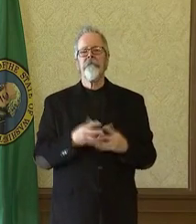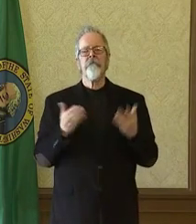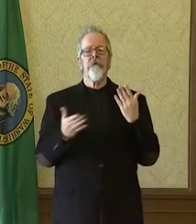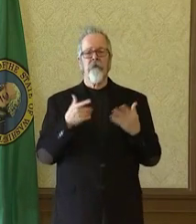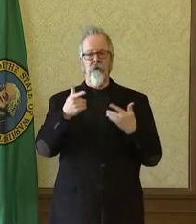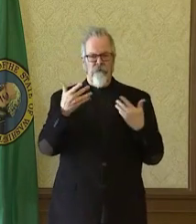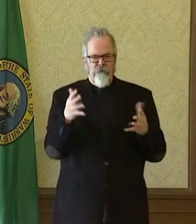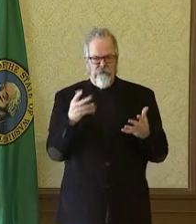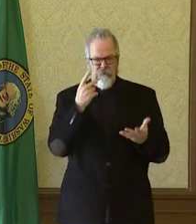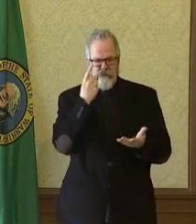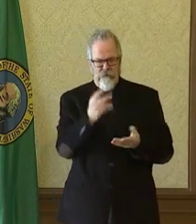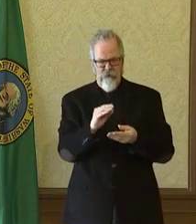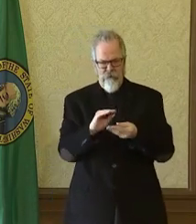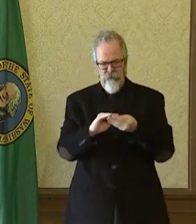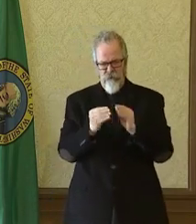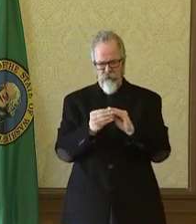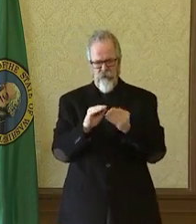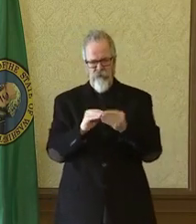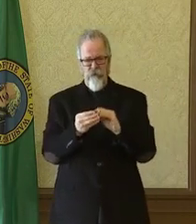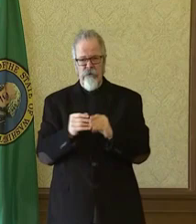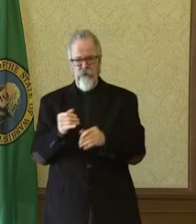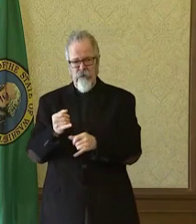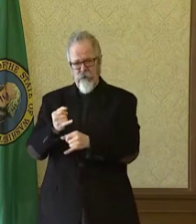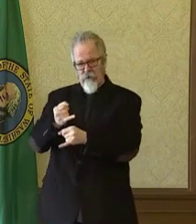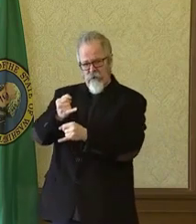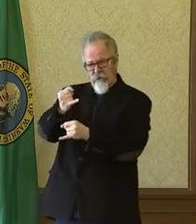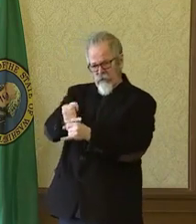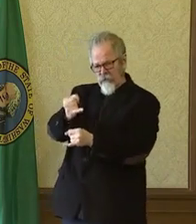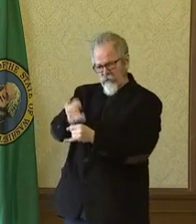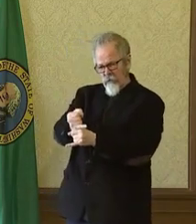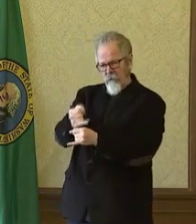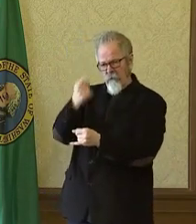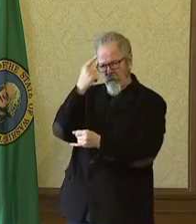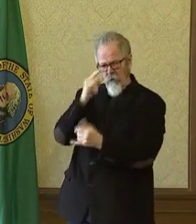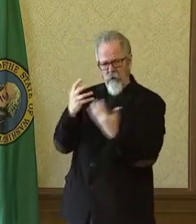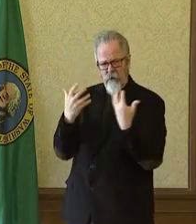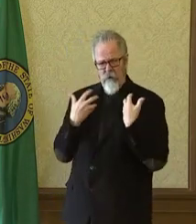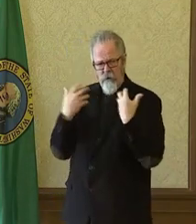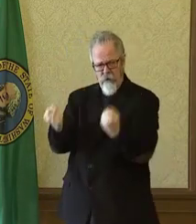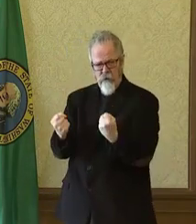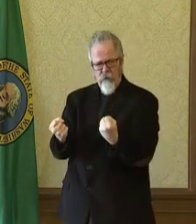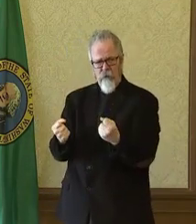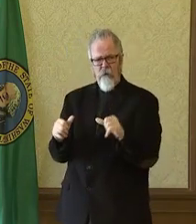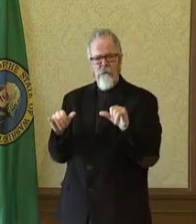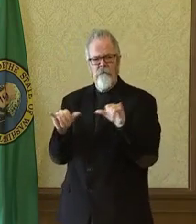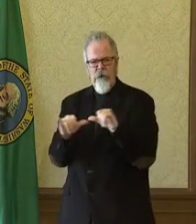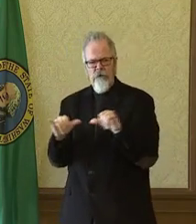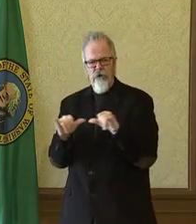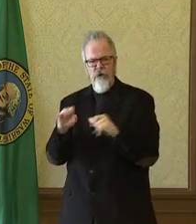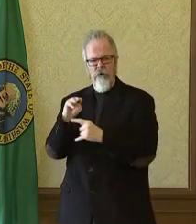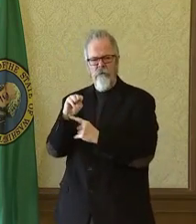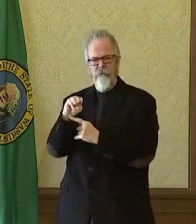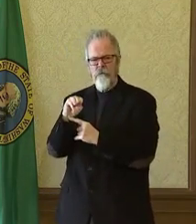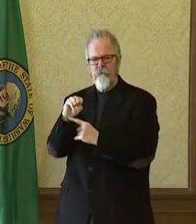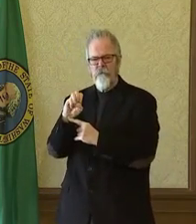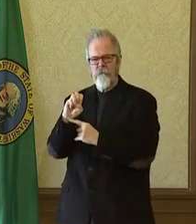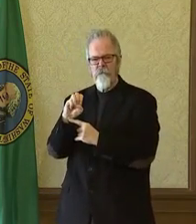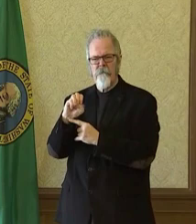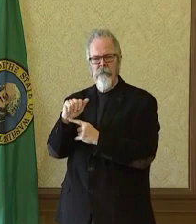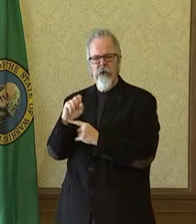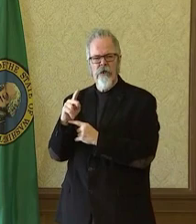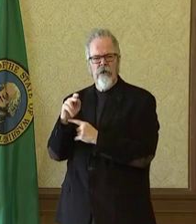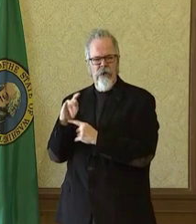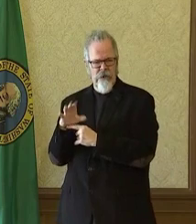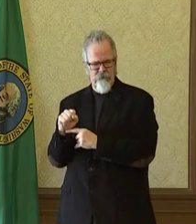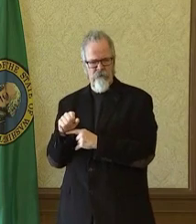and it had some good news for us that suggested our predicted fatalities is going down from what was earlier predicted